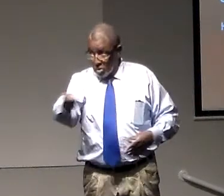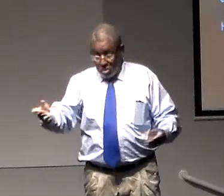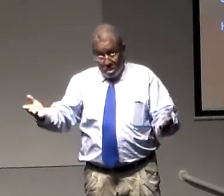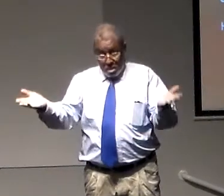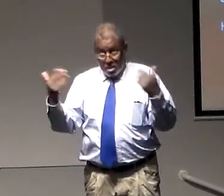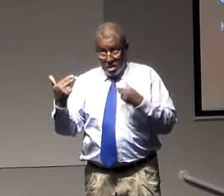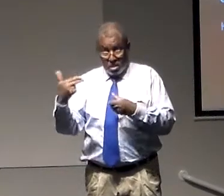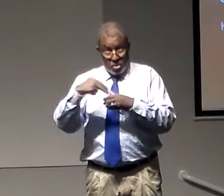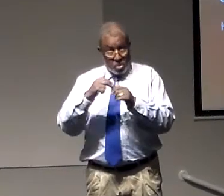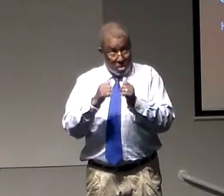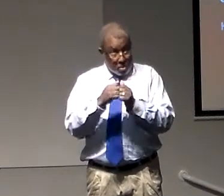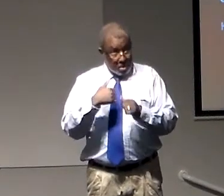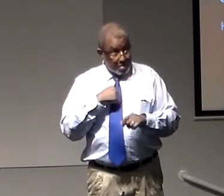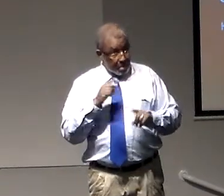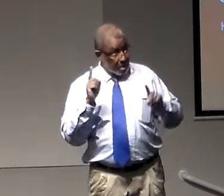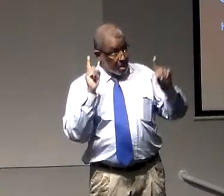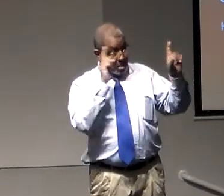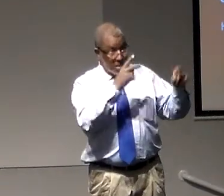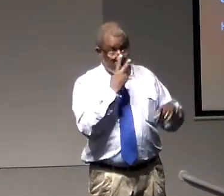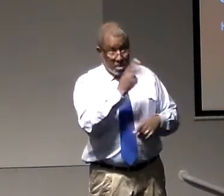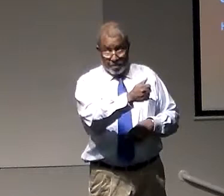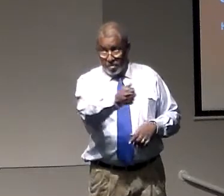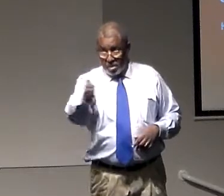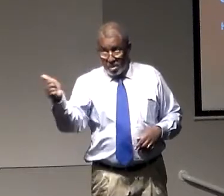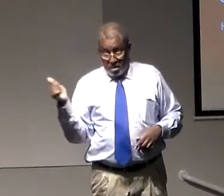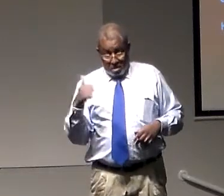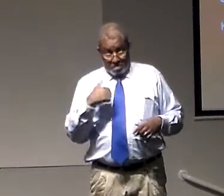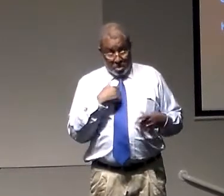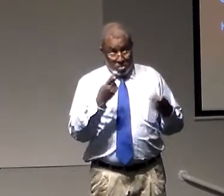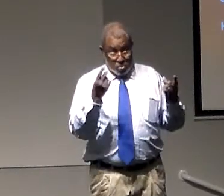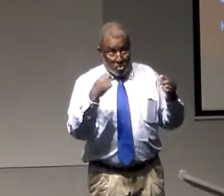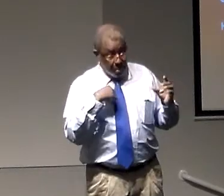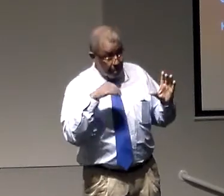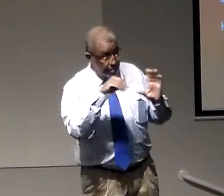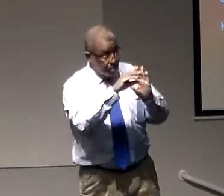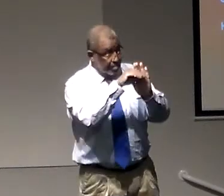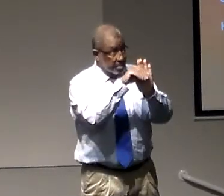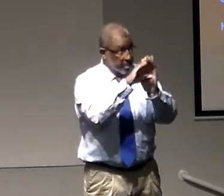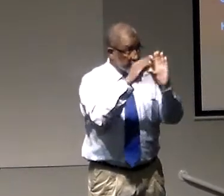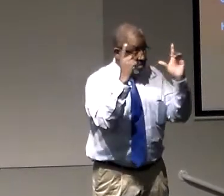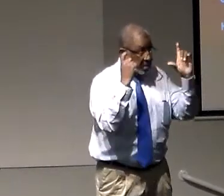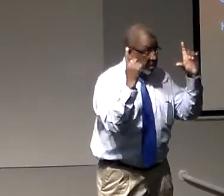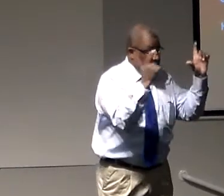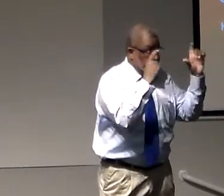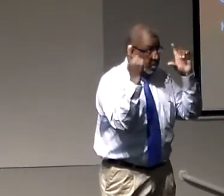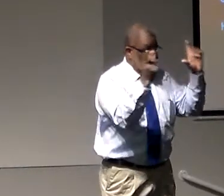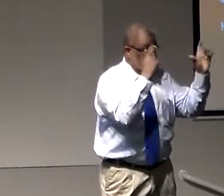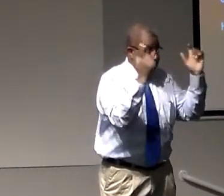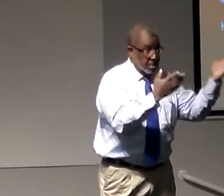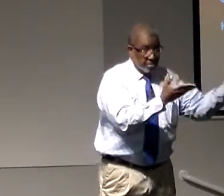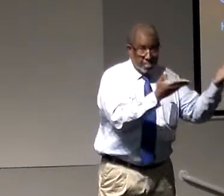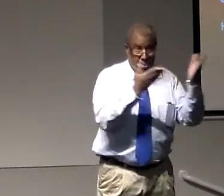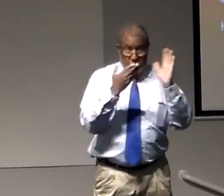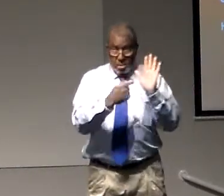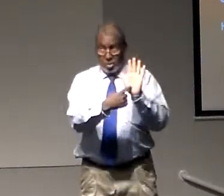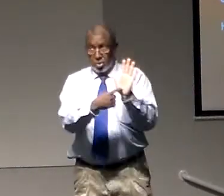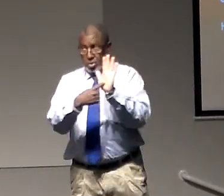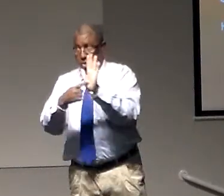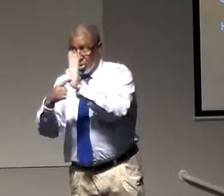I encourage you to come with me to go to Kenya and see for yourself. And take pictures and bring it back. Just